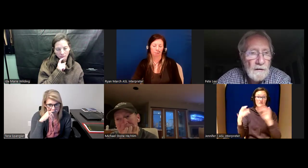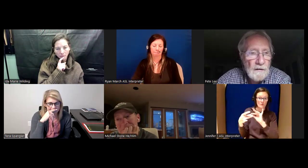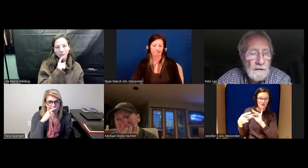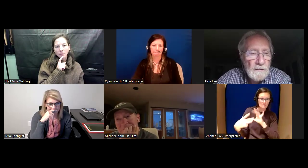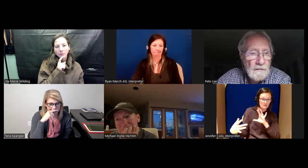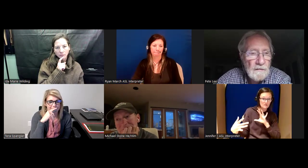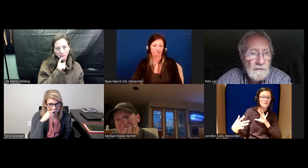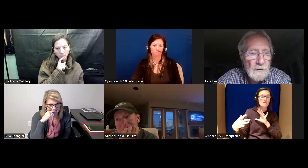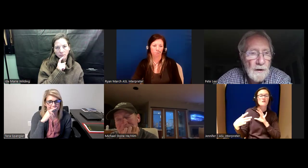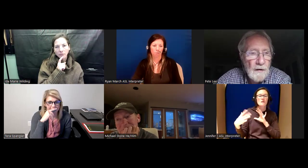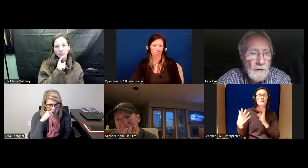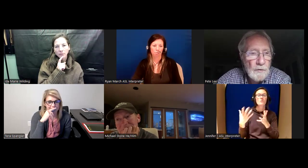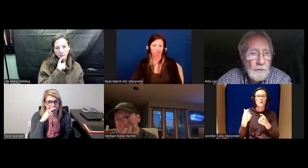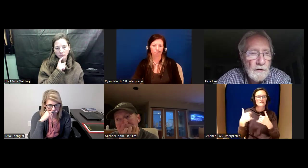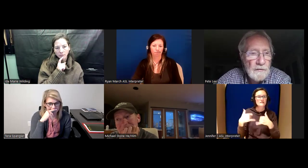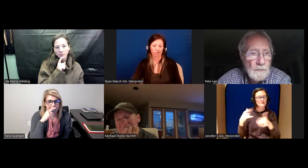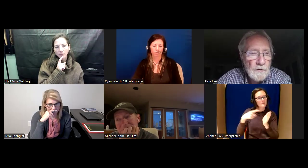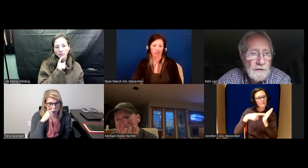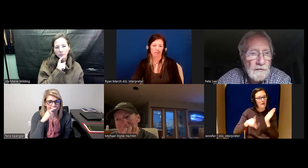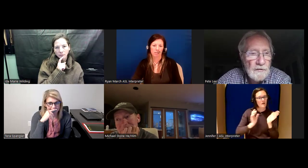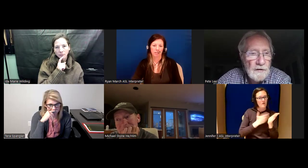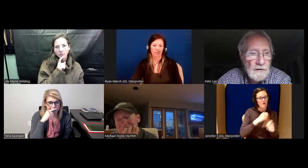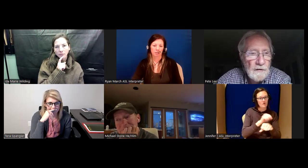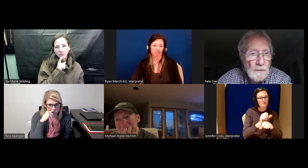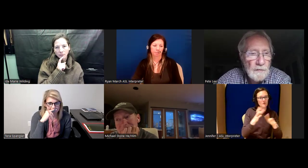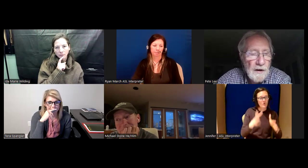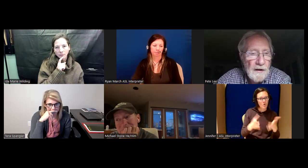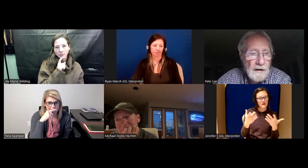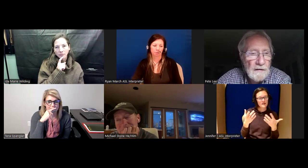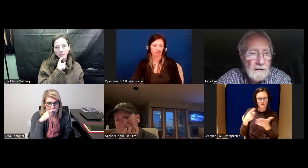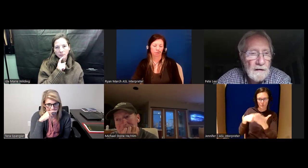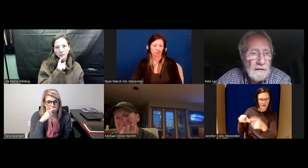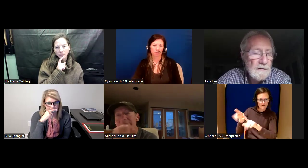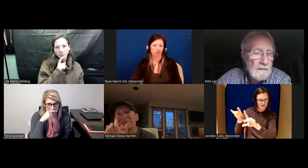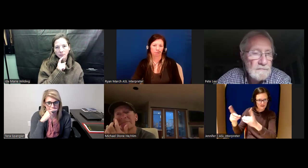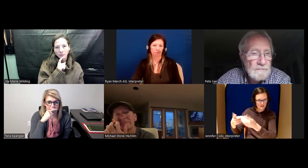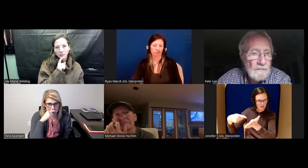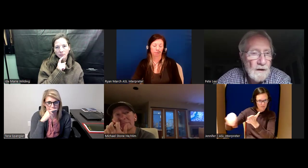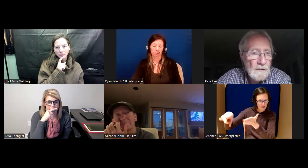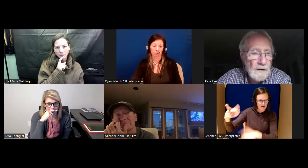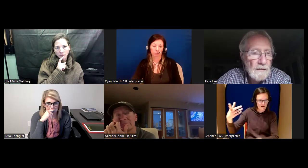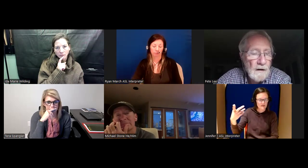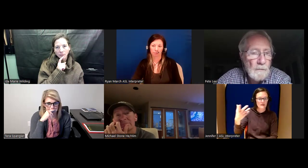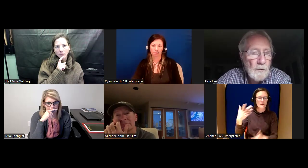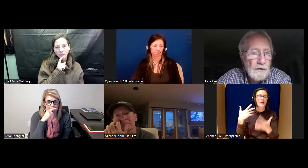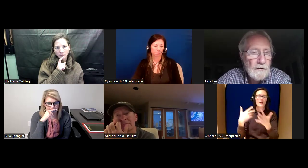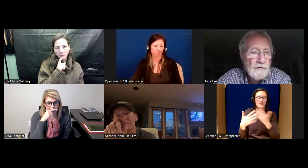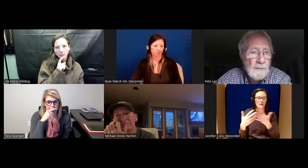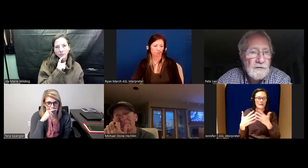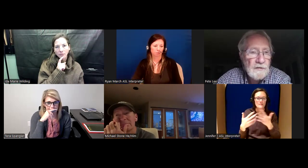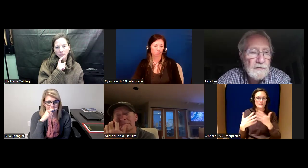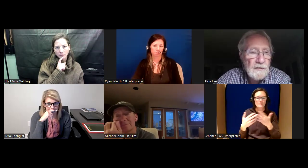to still pay our employees what the district was paying. And anyway, I'm more